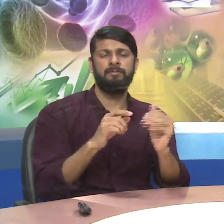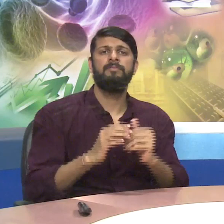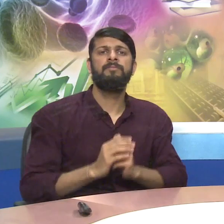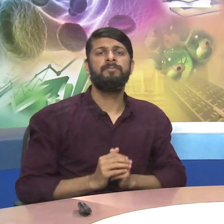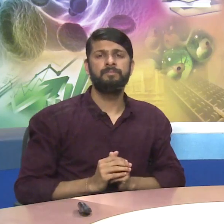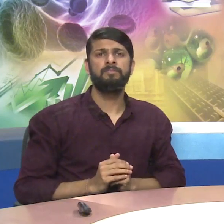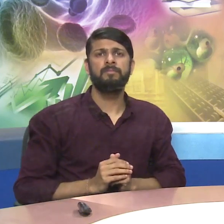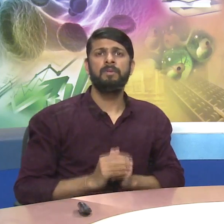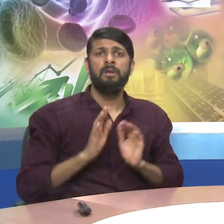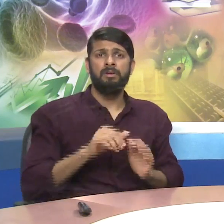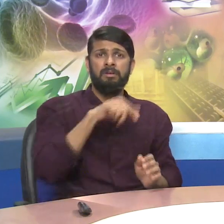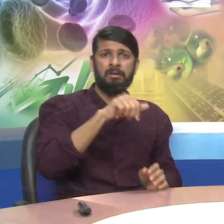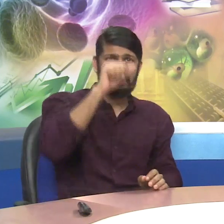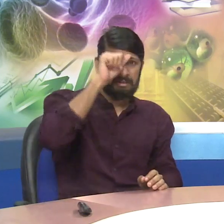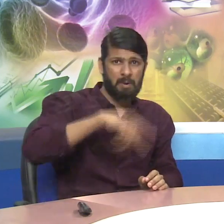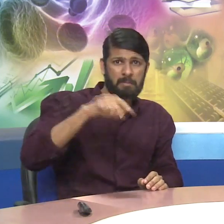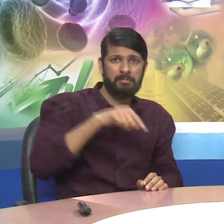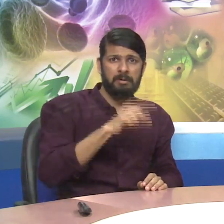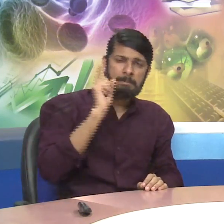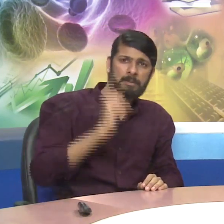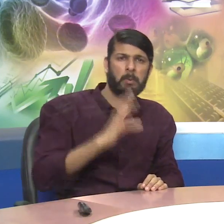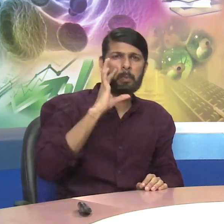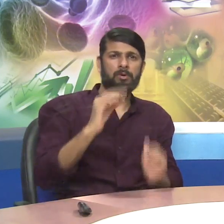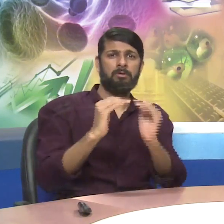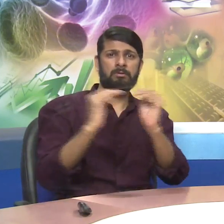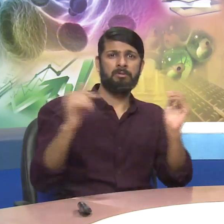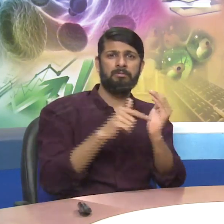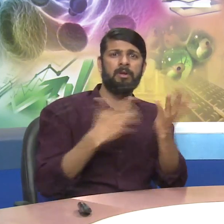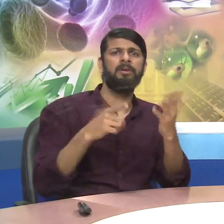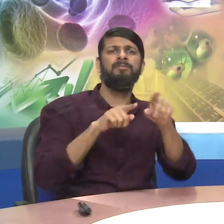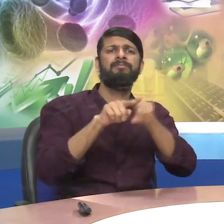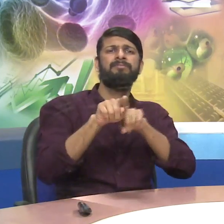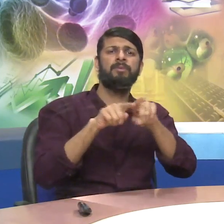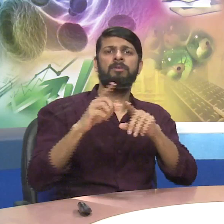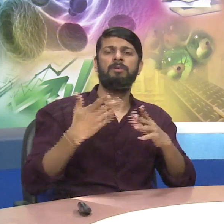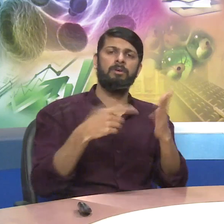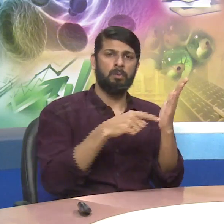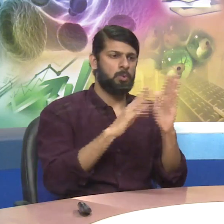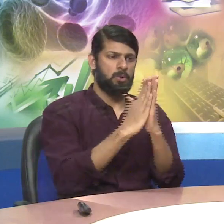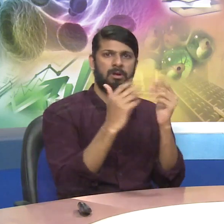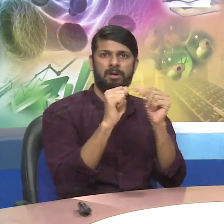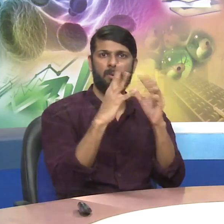or on the basis of caste and genders, were to be eliminated.